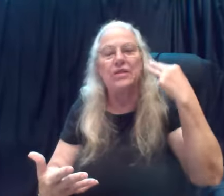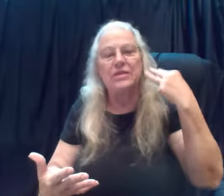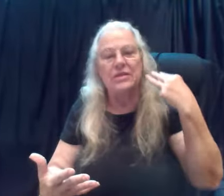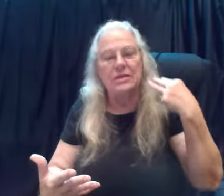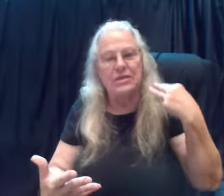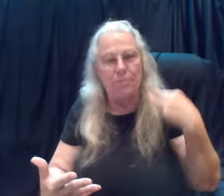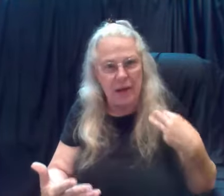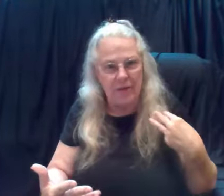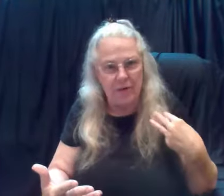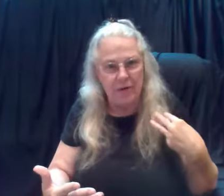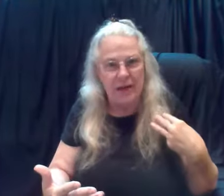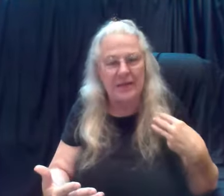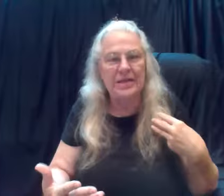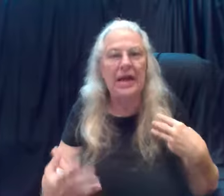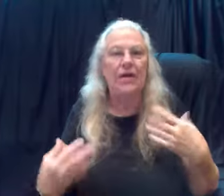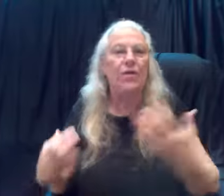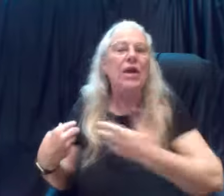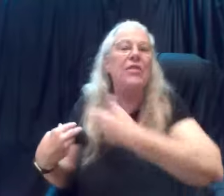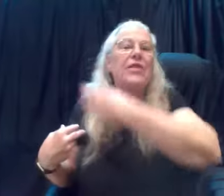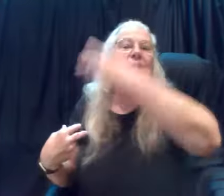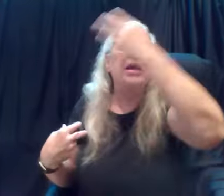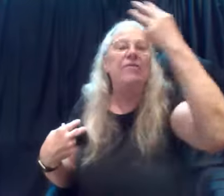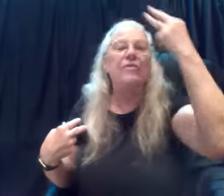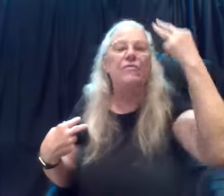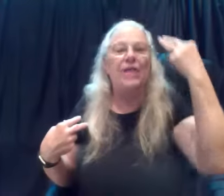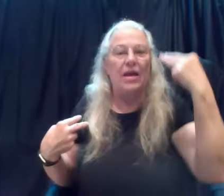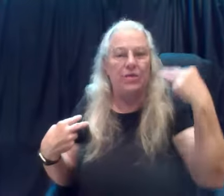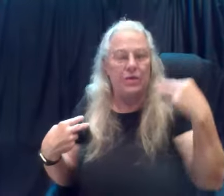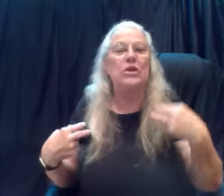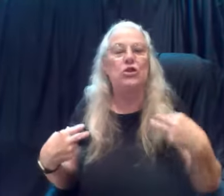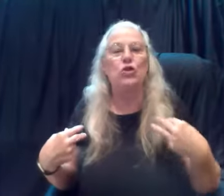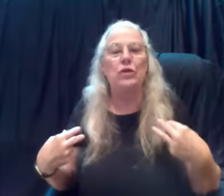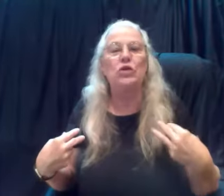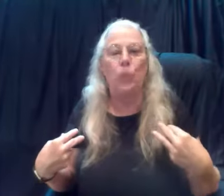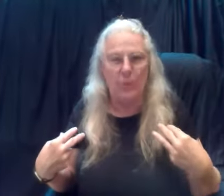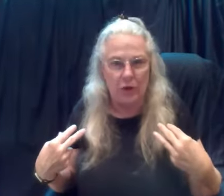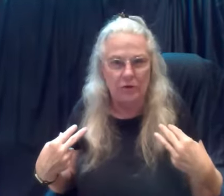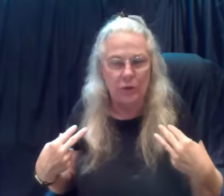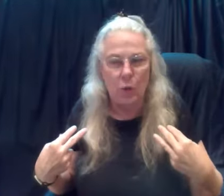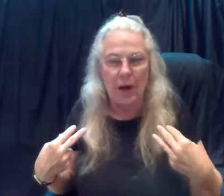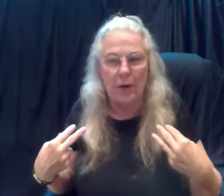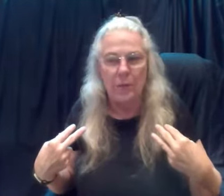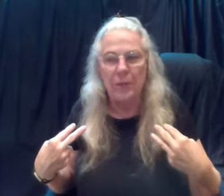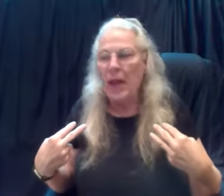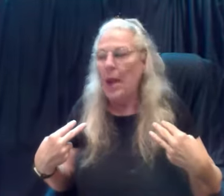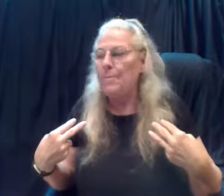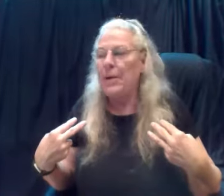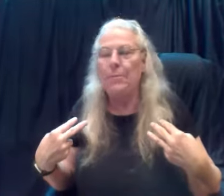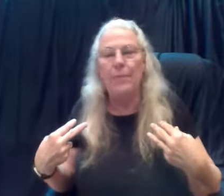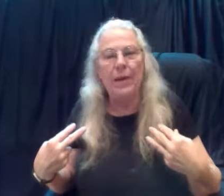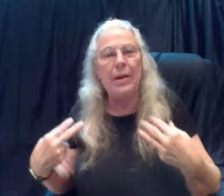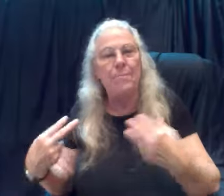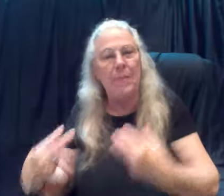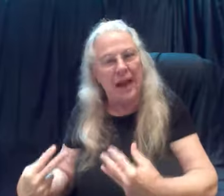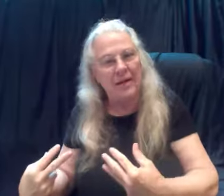Jesus's mother, is here, thinking of the veil that the Jewish women used to wear. But Mary Magdalene